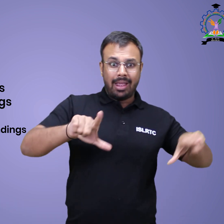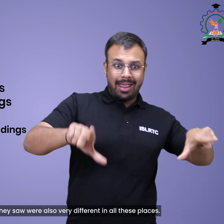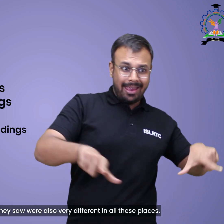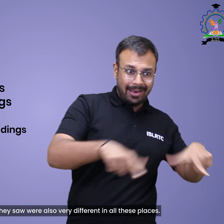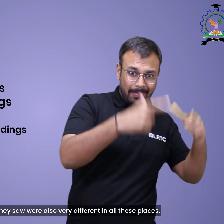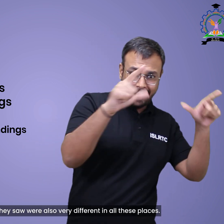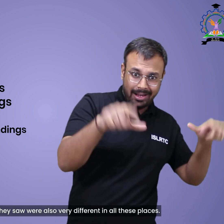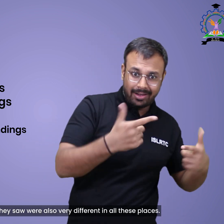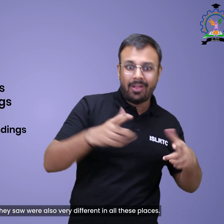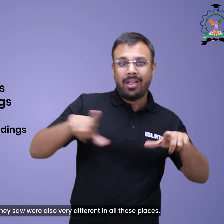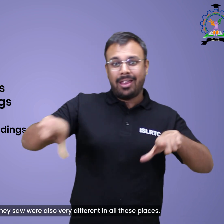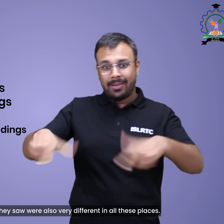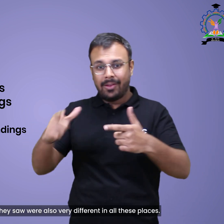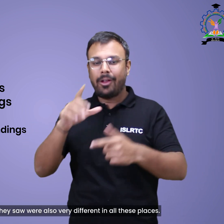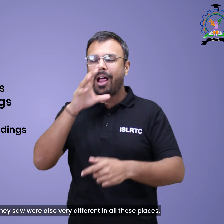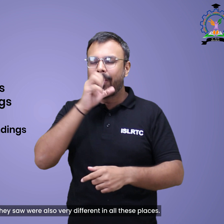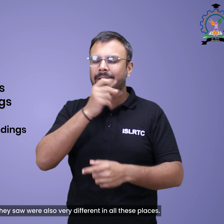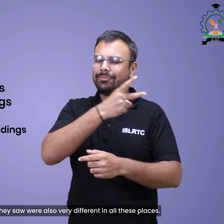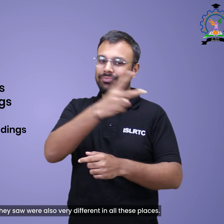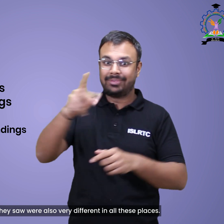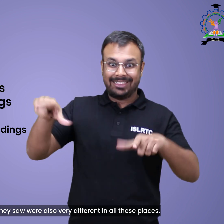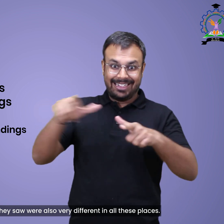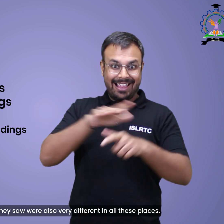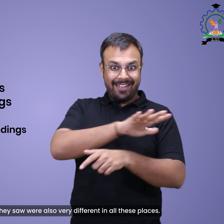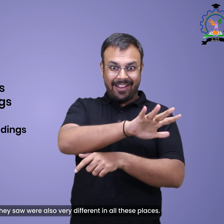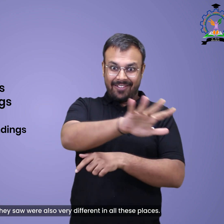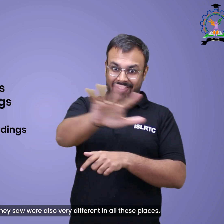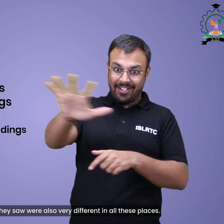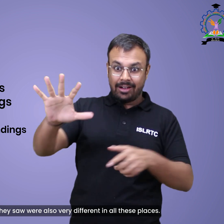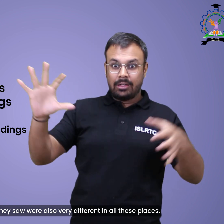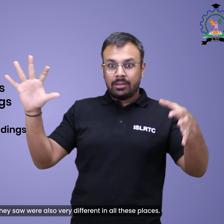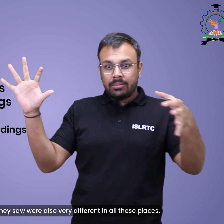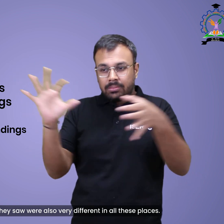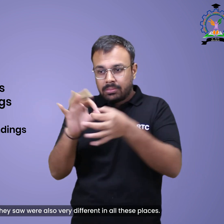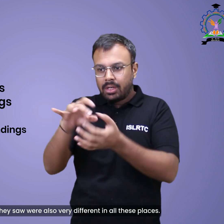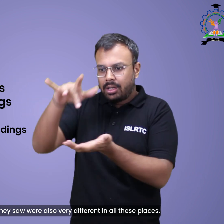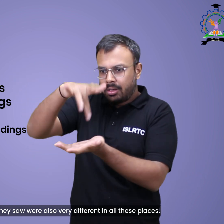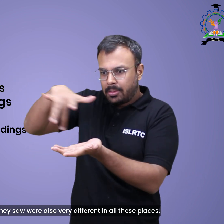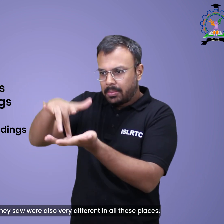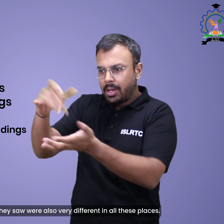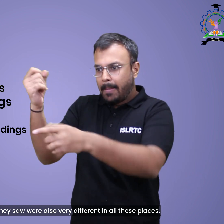The plants and trees they saw were also very different in all these places.